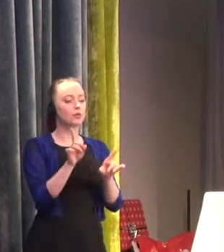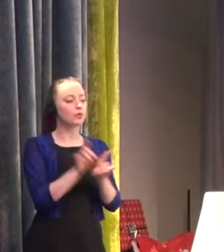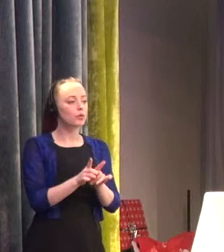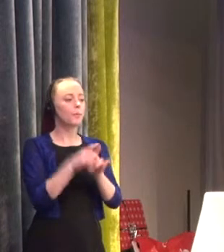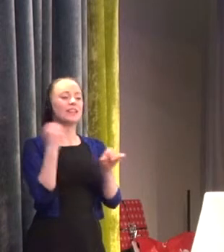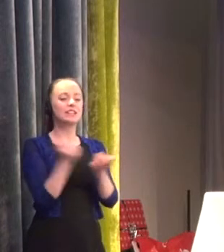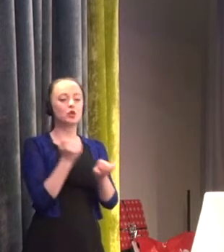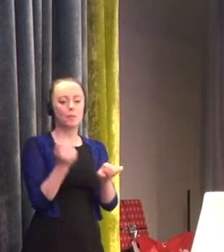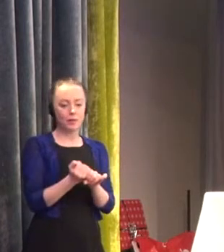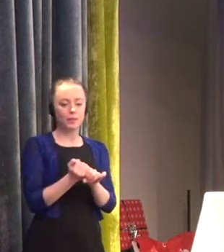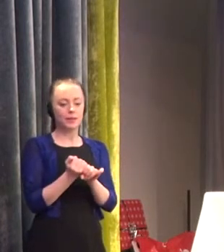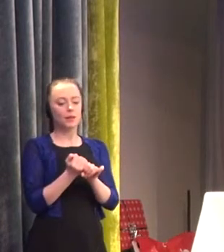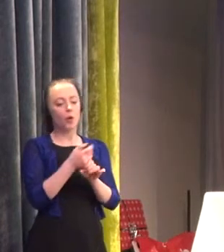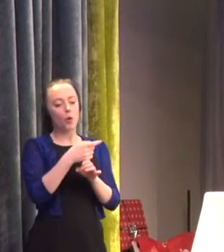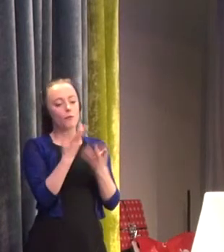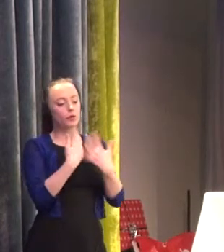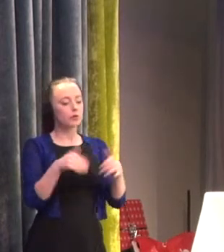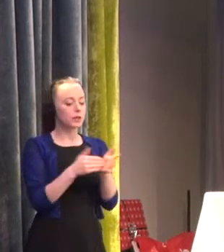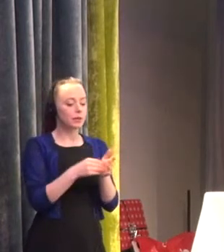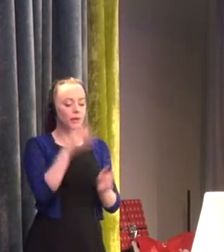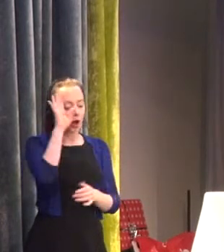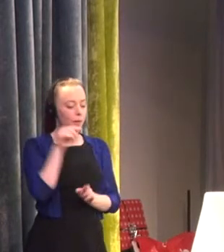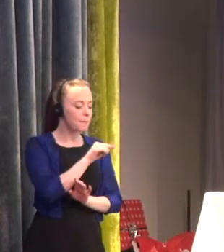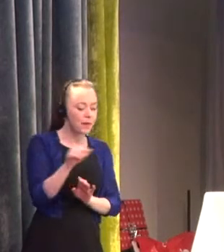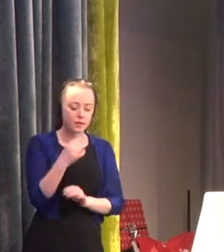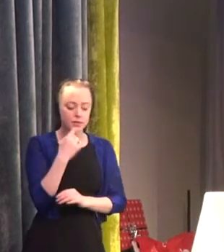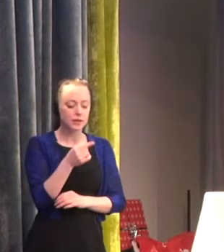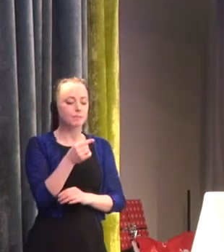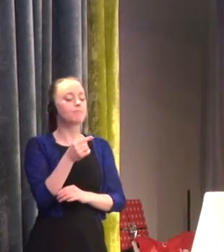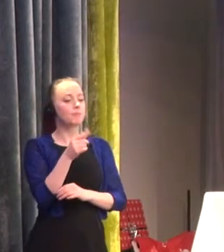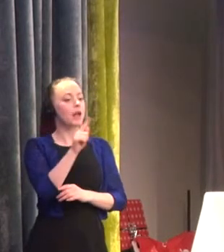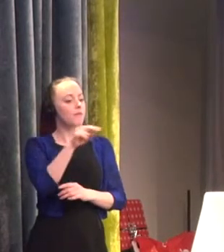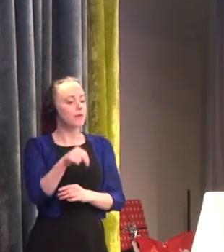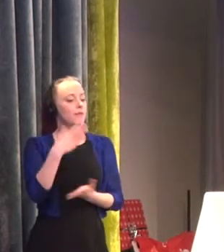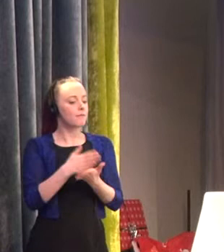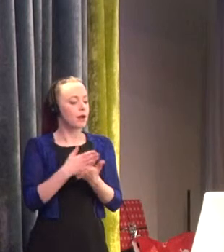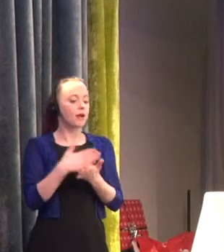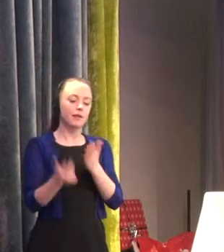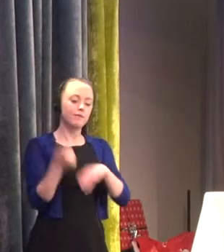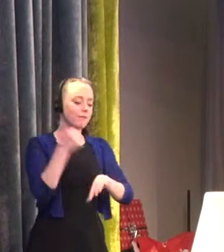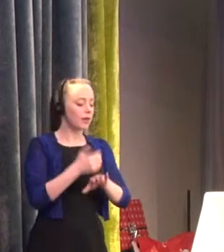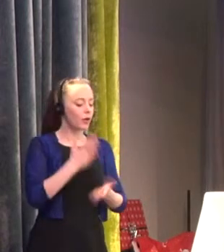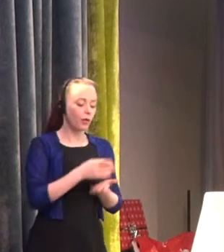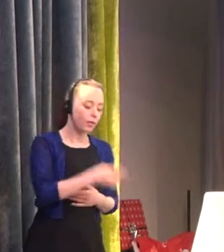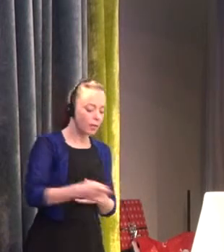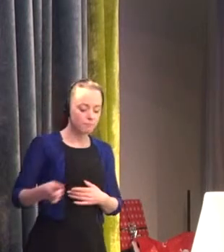all the nations of the world, adopted by consensus, this human rights treaty that says, I am as good as everyone